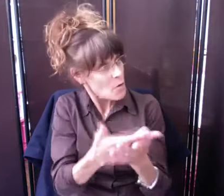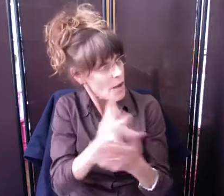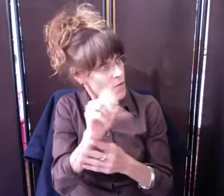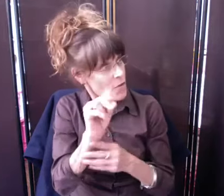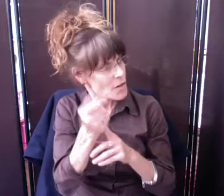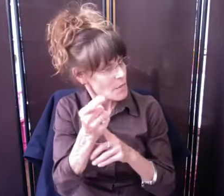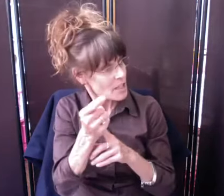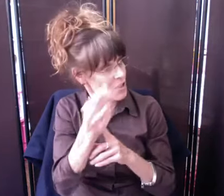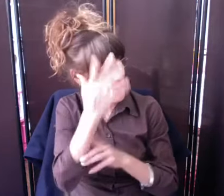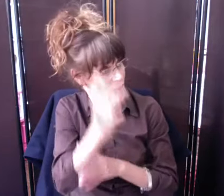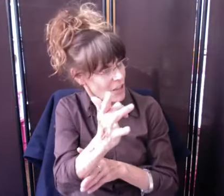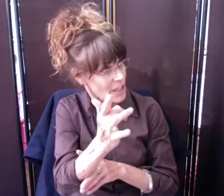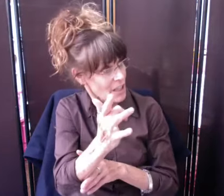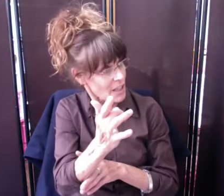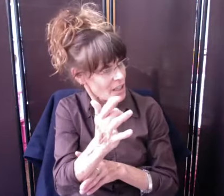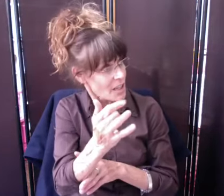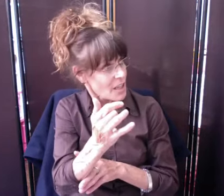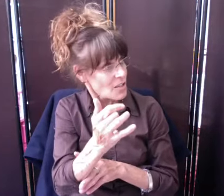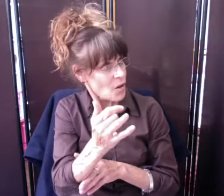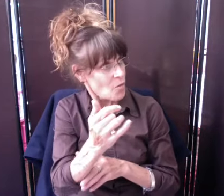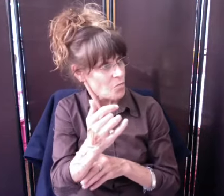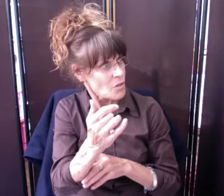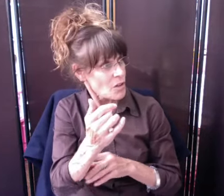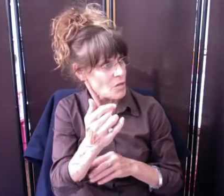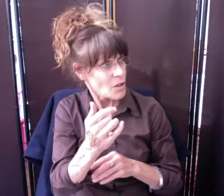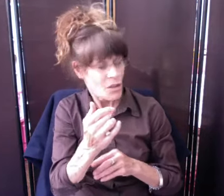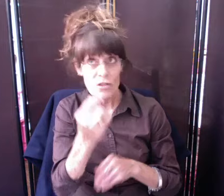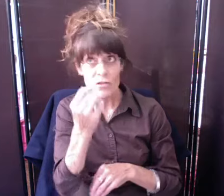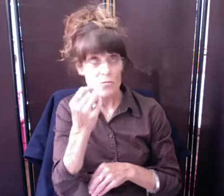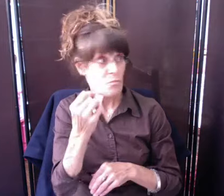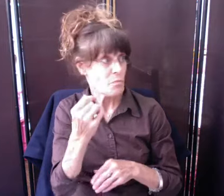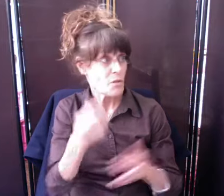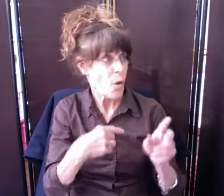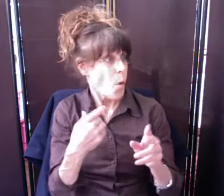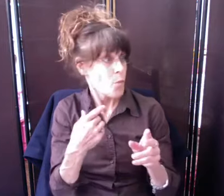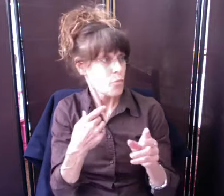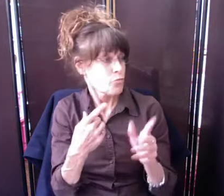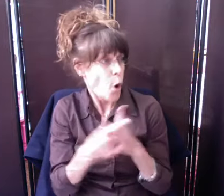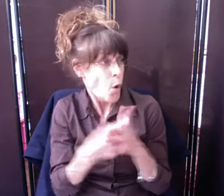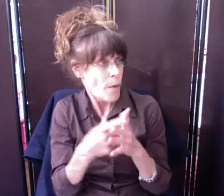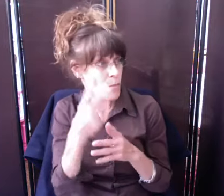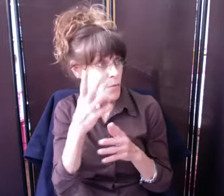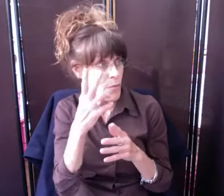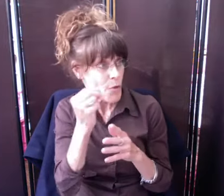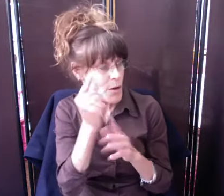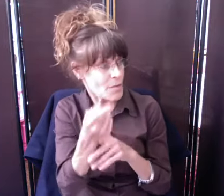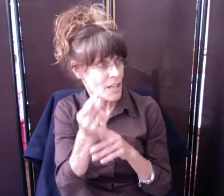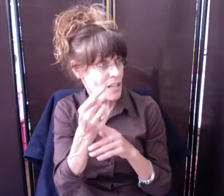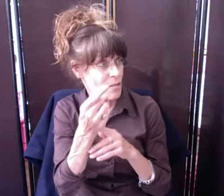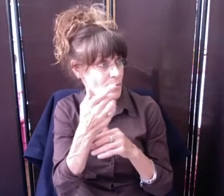people show up at noon and are surprised when there's no seat. So to get there at 30 minutes early is lame. But I